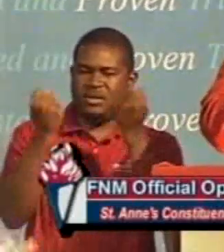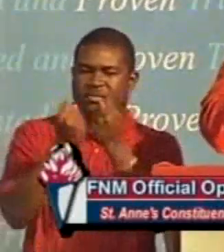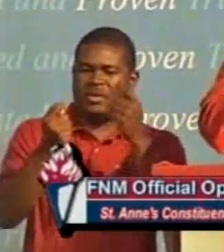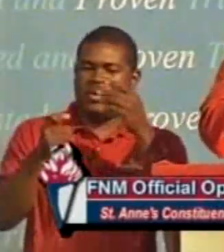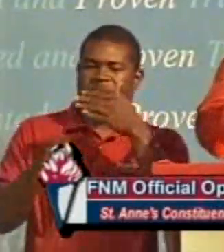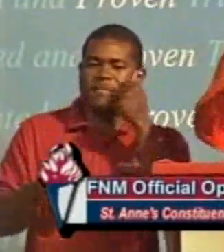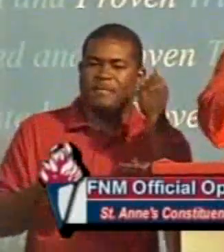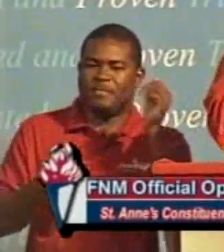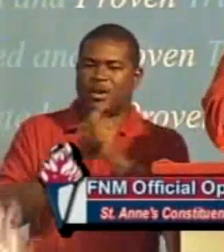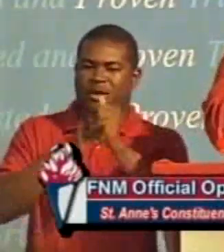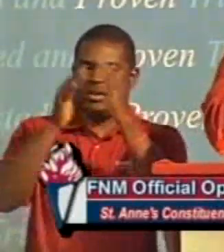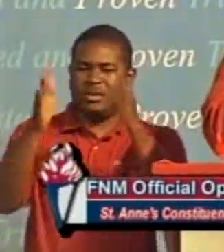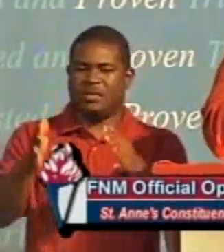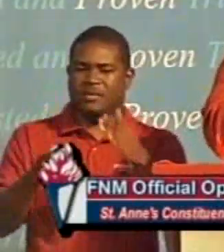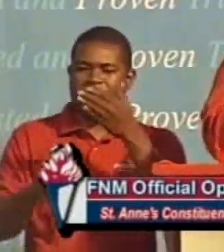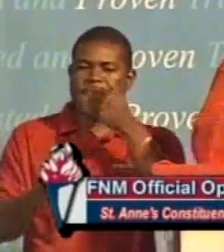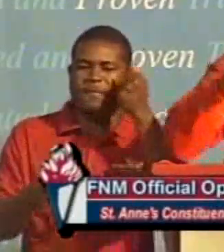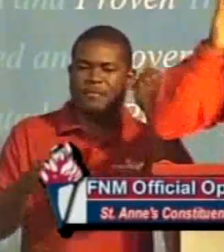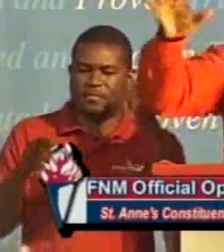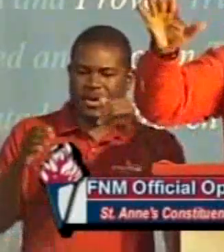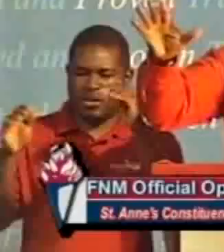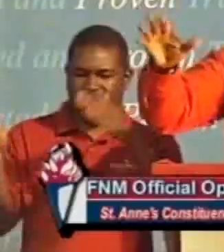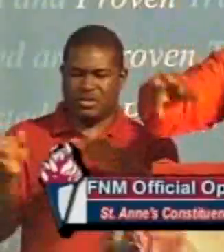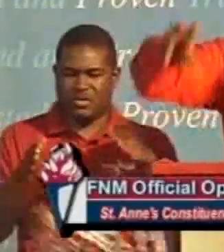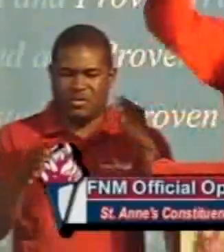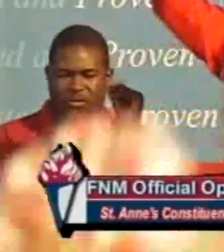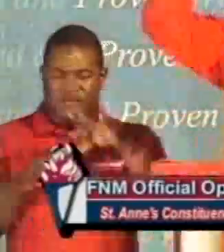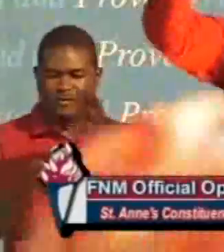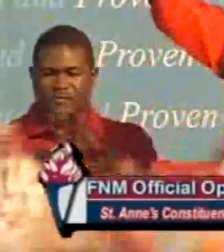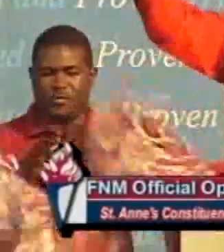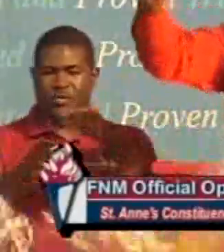have the better leader. We have the better programs. Vote FNM. Thank you. Good night.